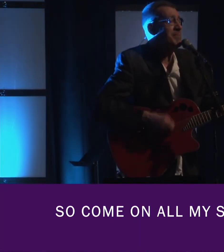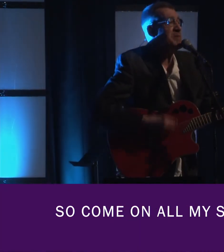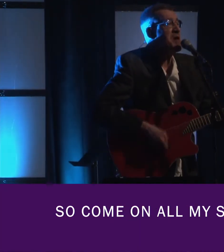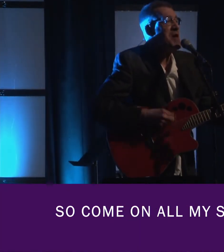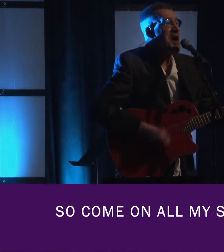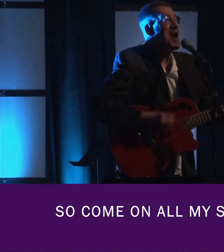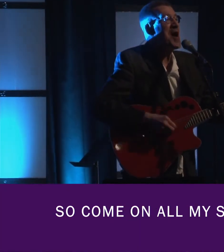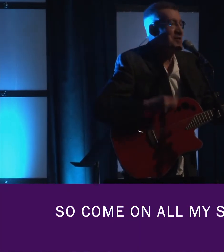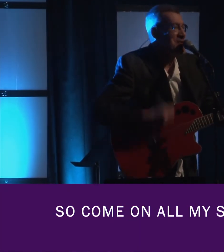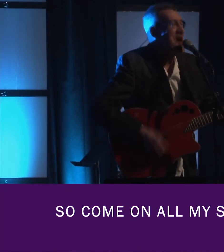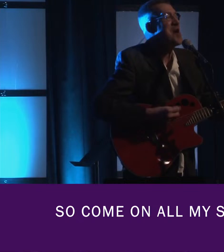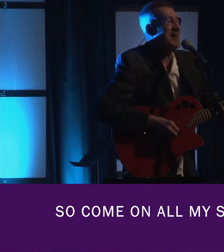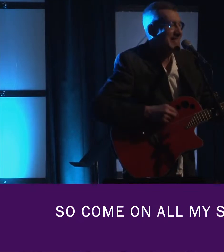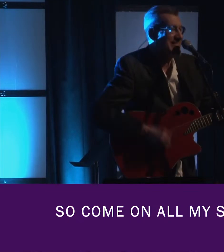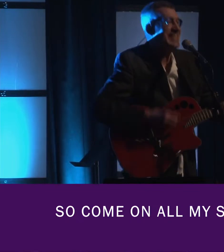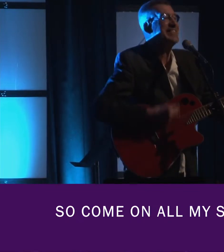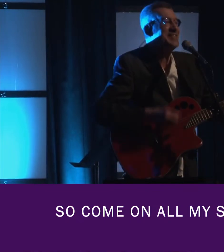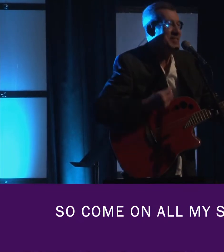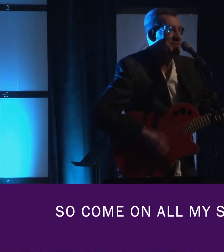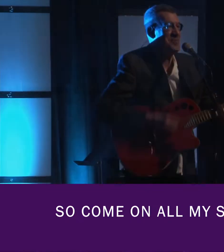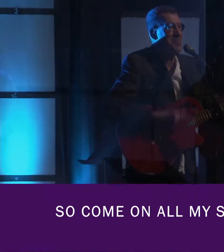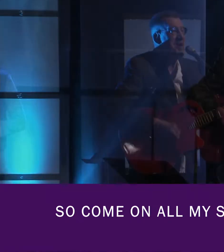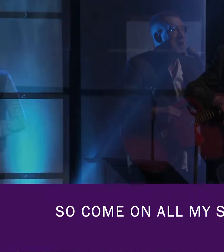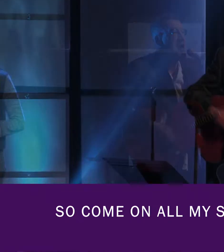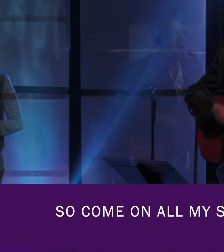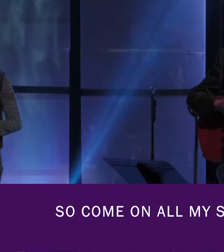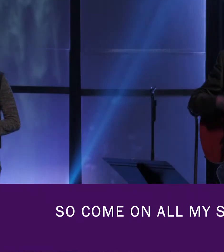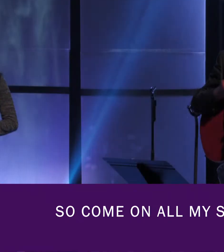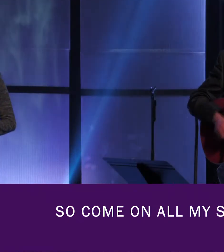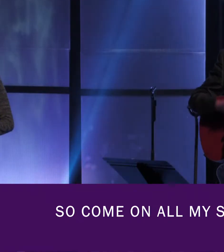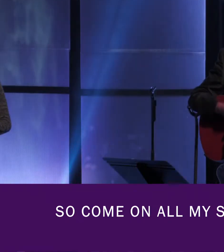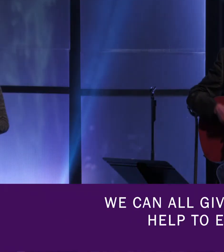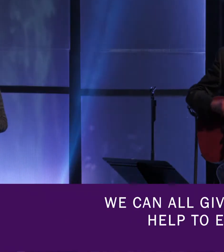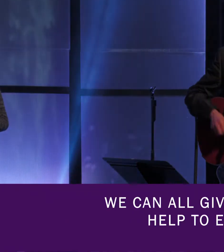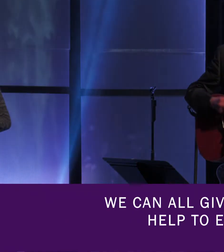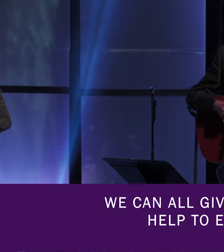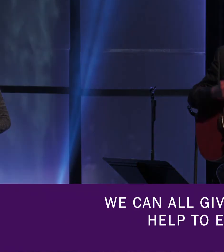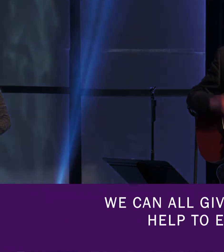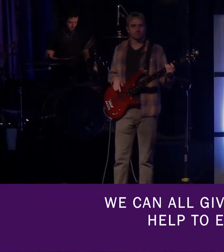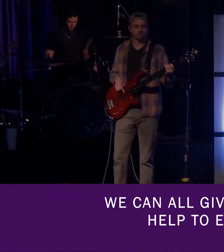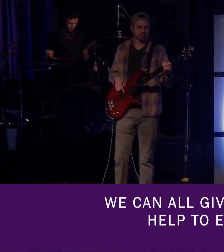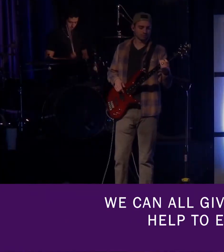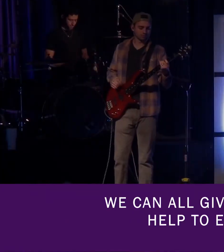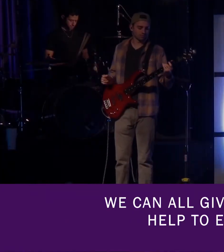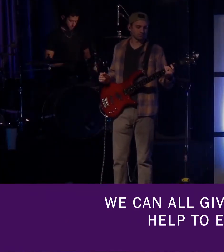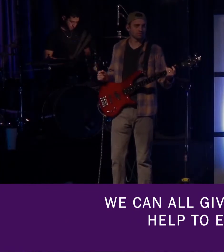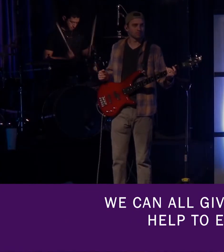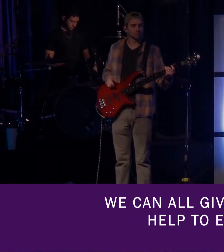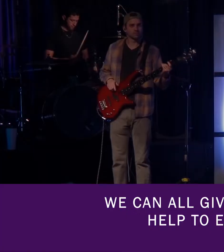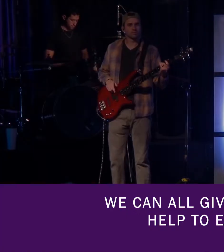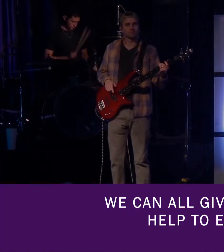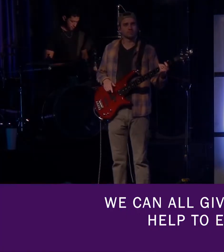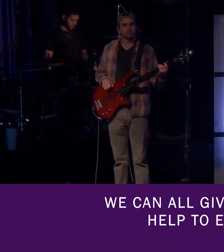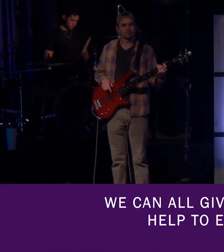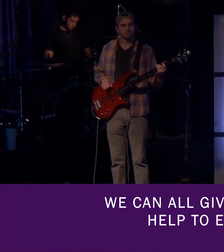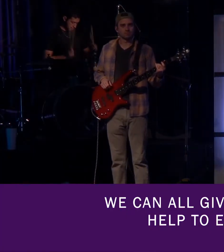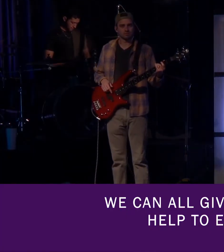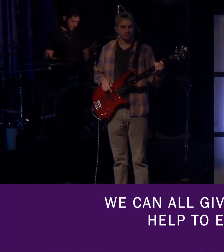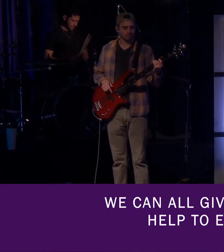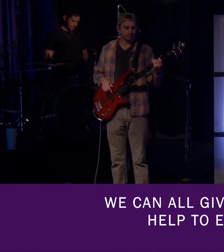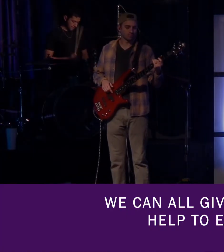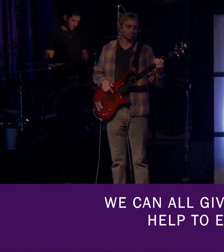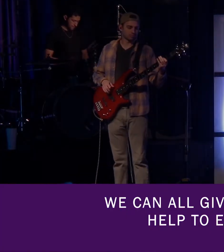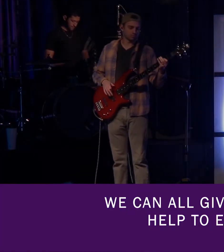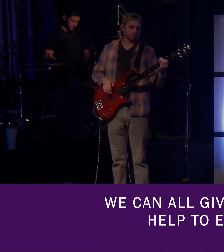So come on, all my sisters and brothers, we can all give a little